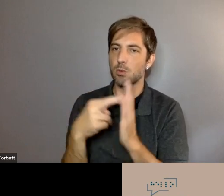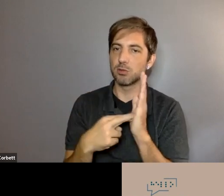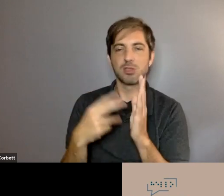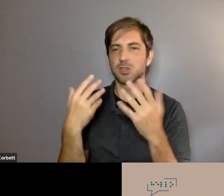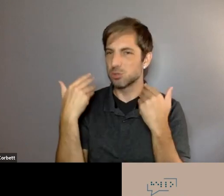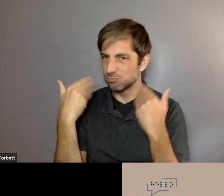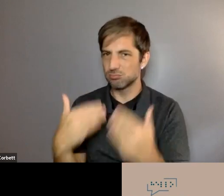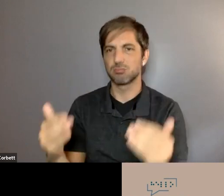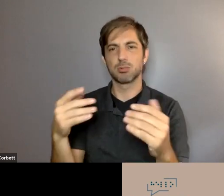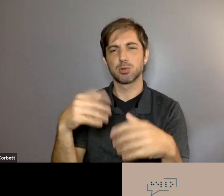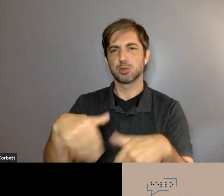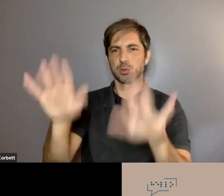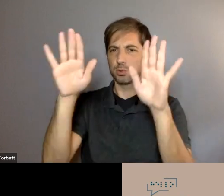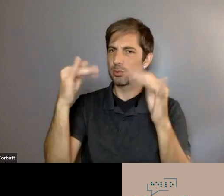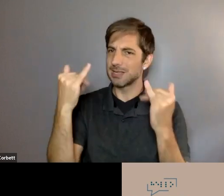now.